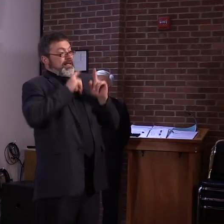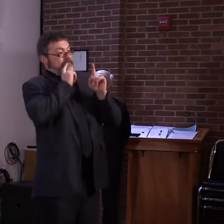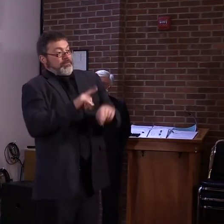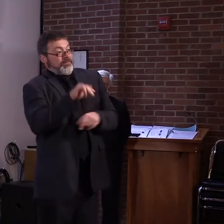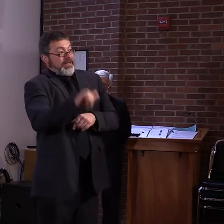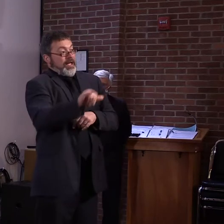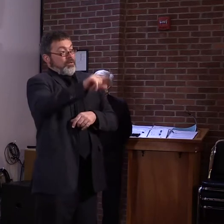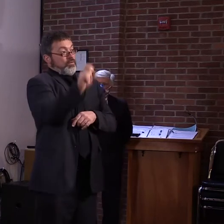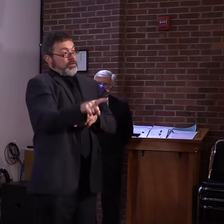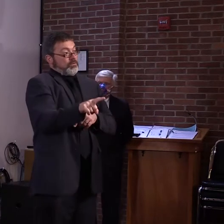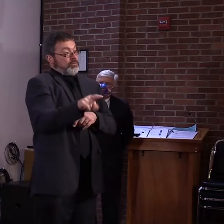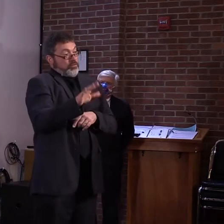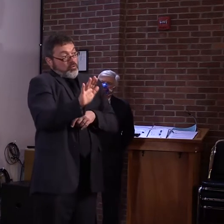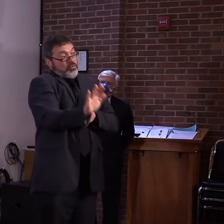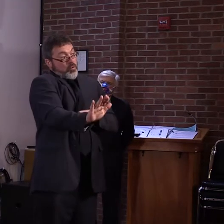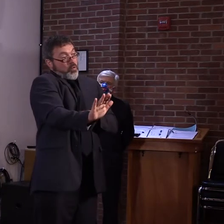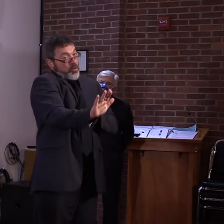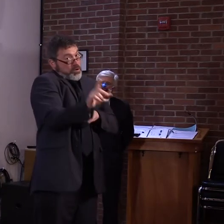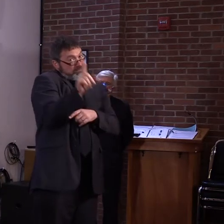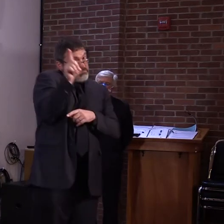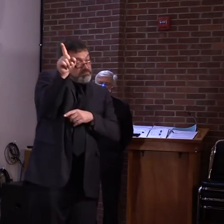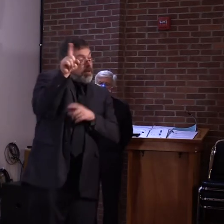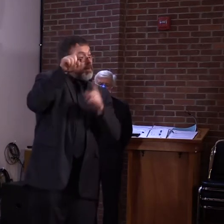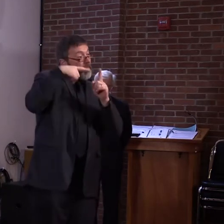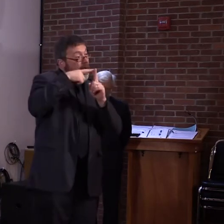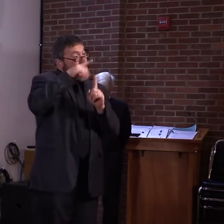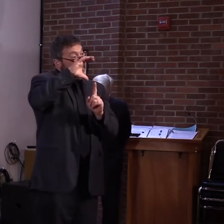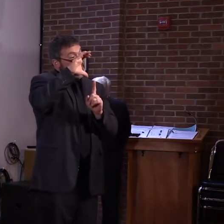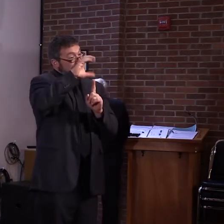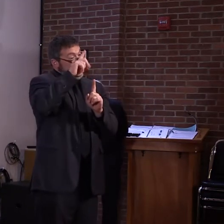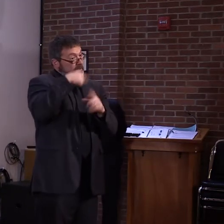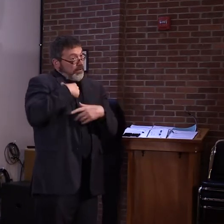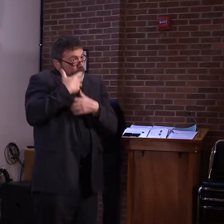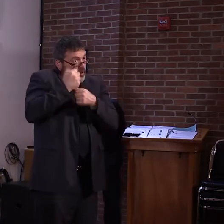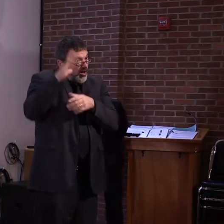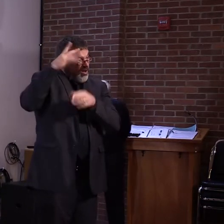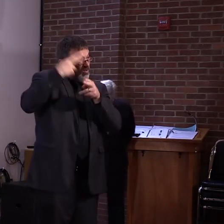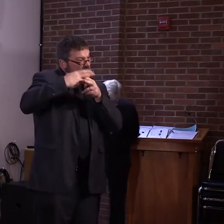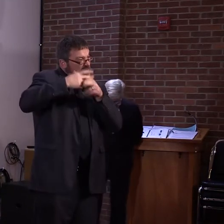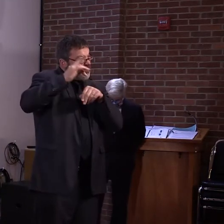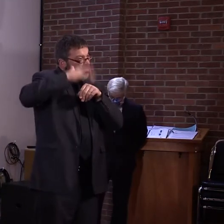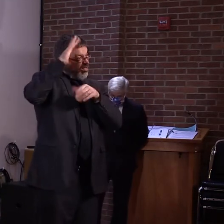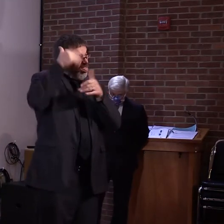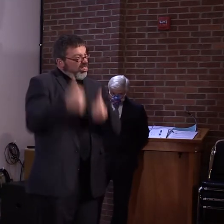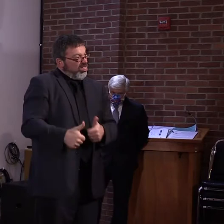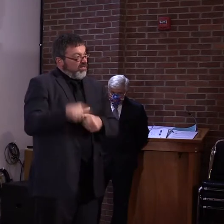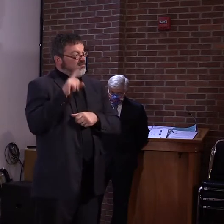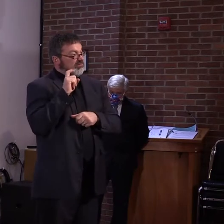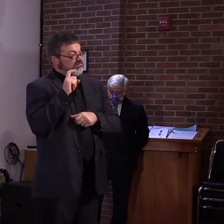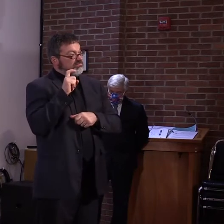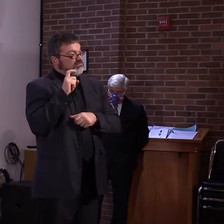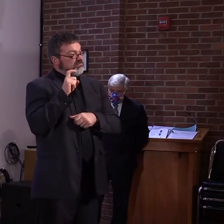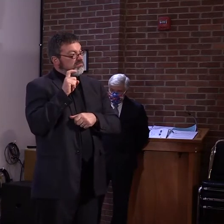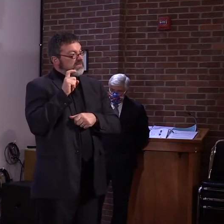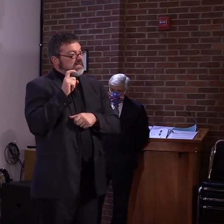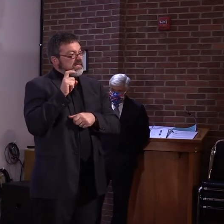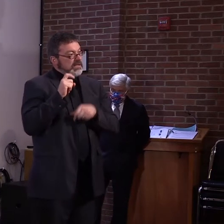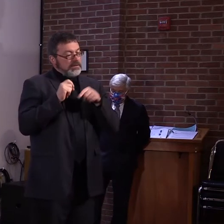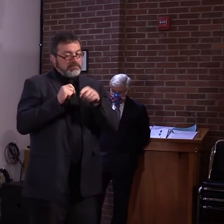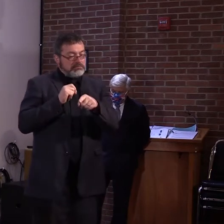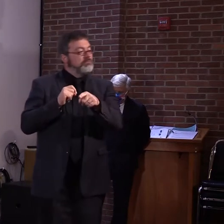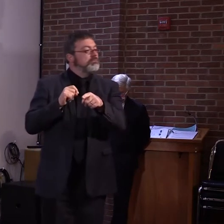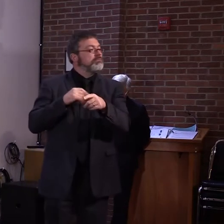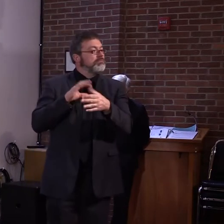in the CDC at this point due to politics? Yeah. Do you have any concerns about the credibility of the CDC with this letter that some are